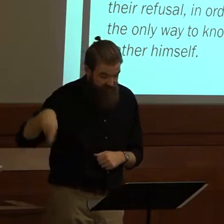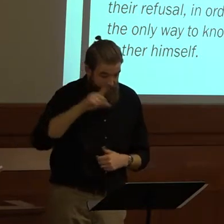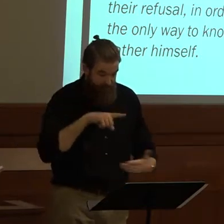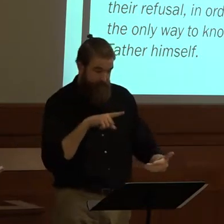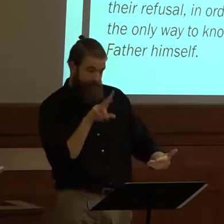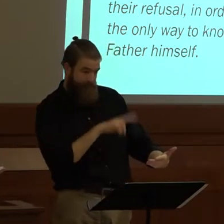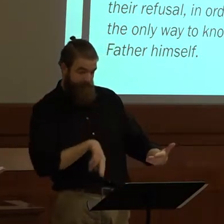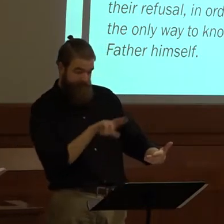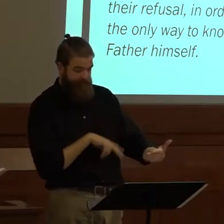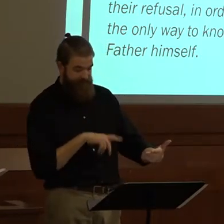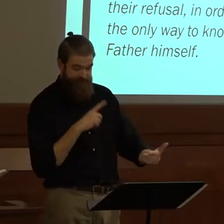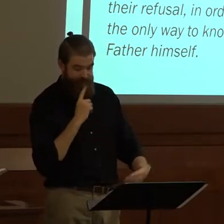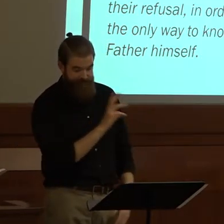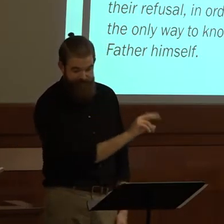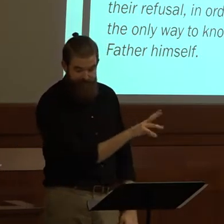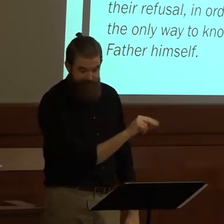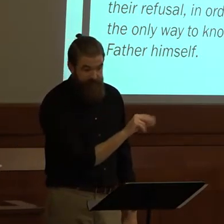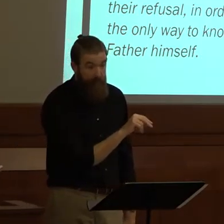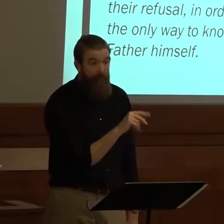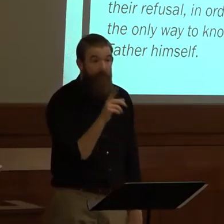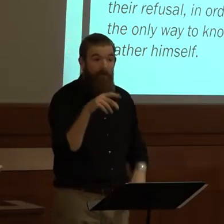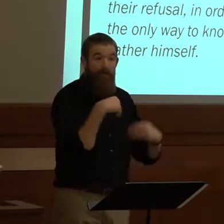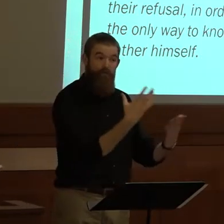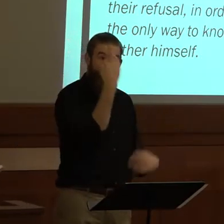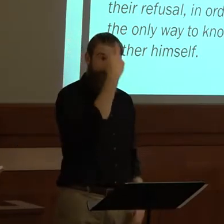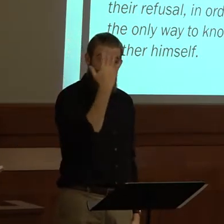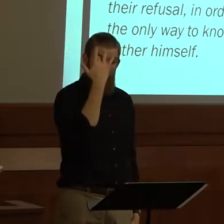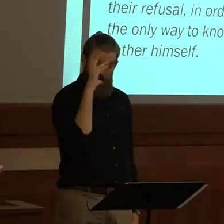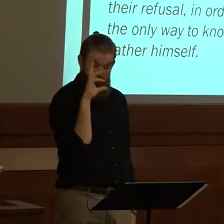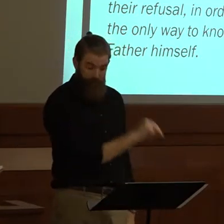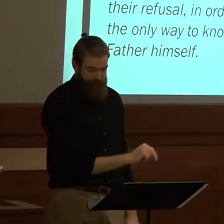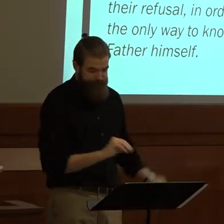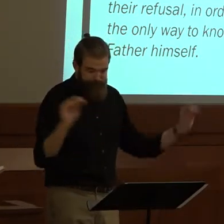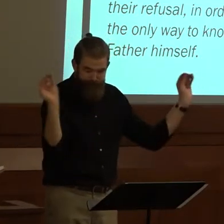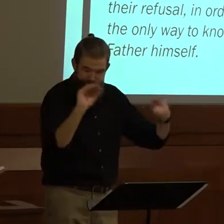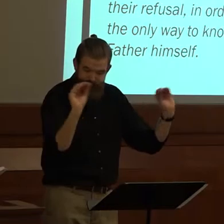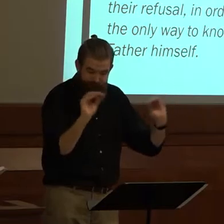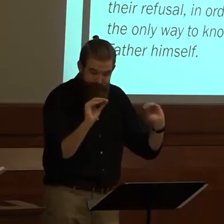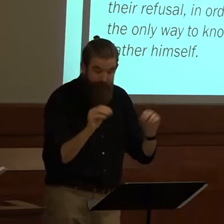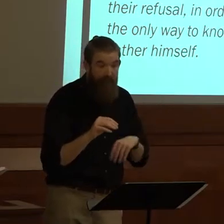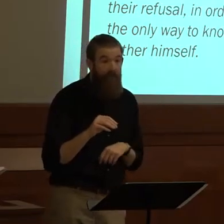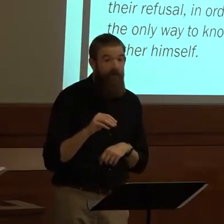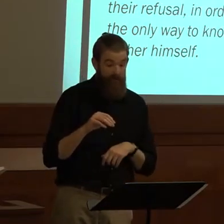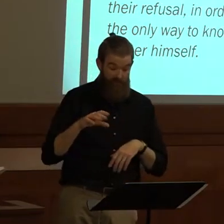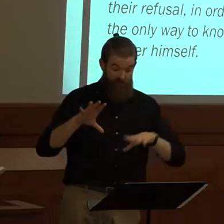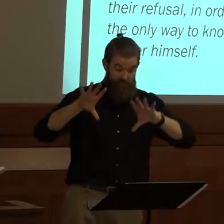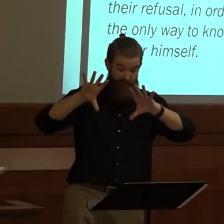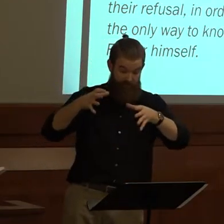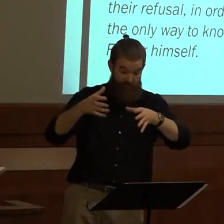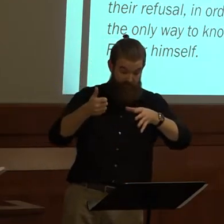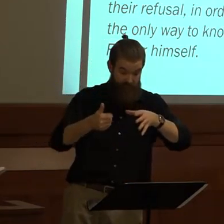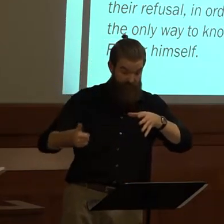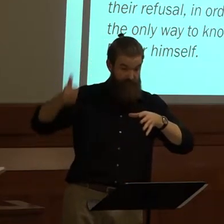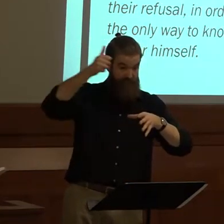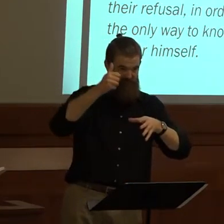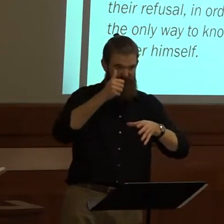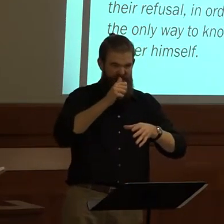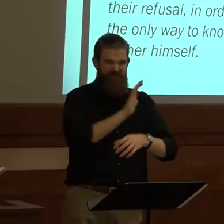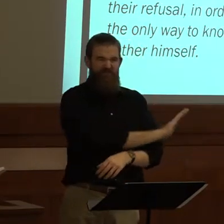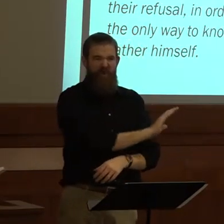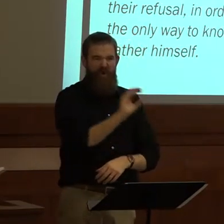not possess the necessary aptitudes nor a suitable pronunciation. They must have said, "They are all mad."